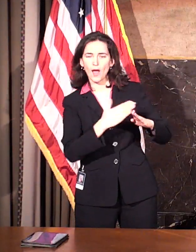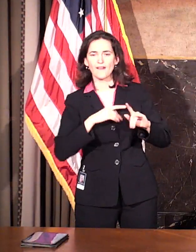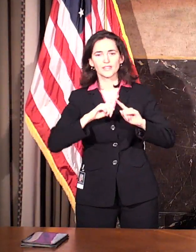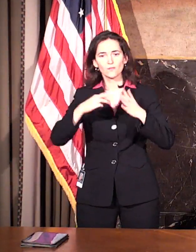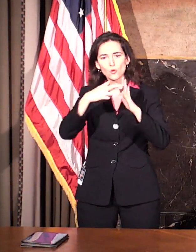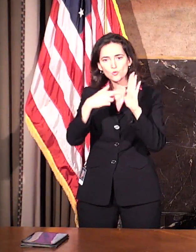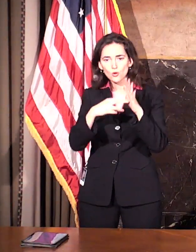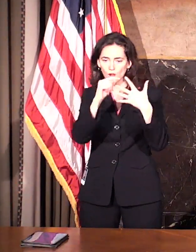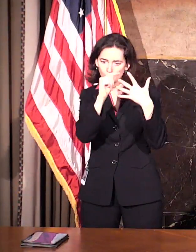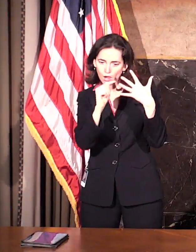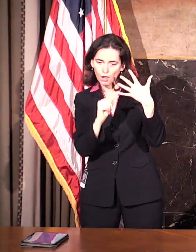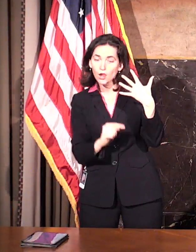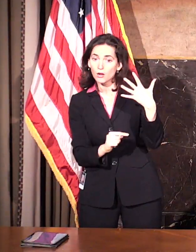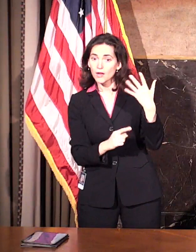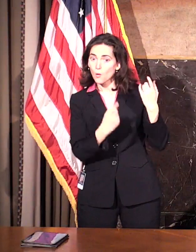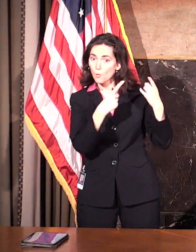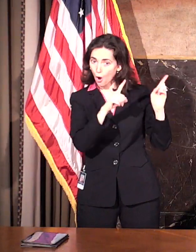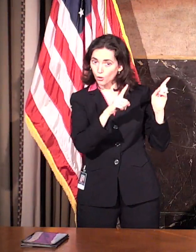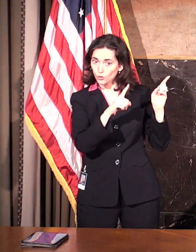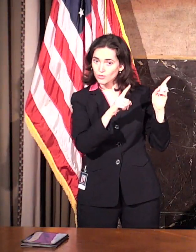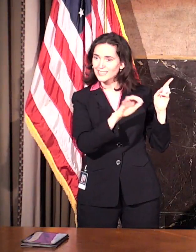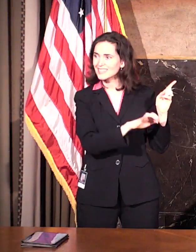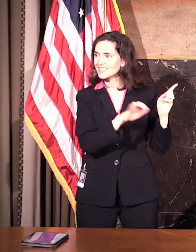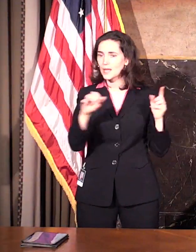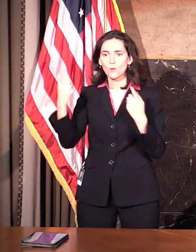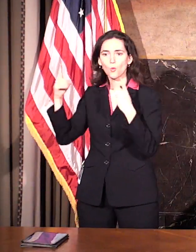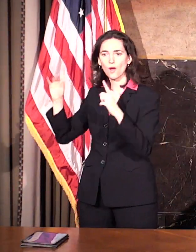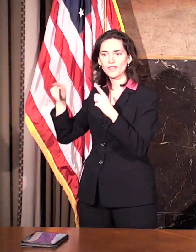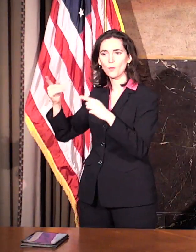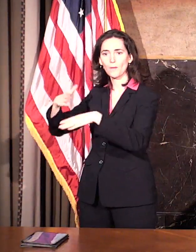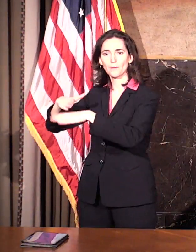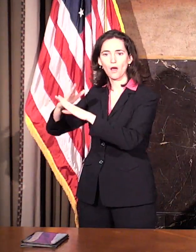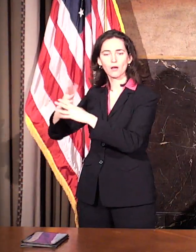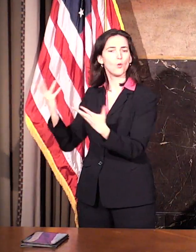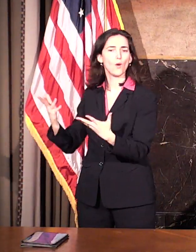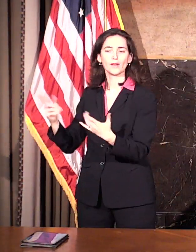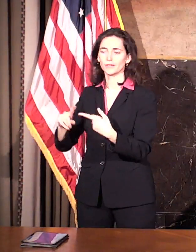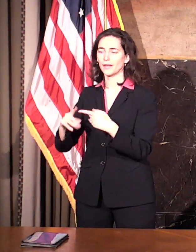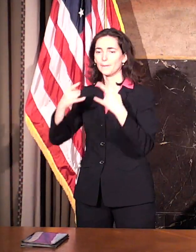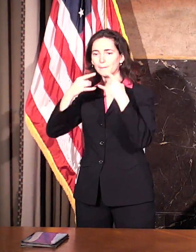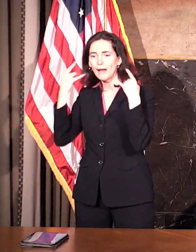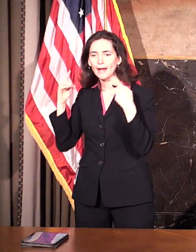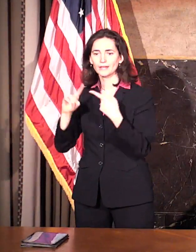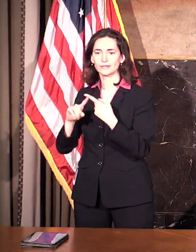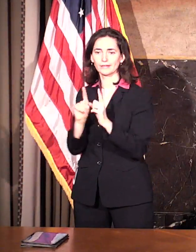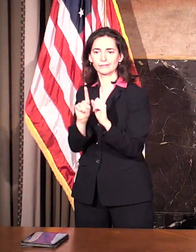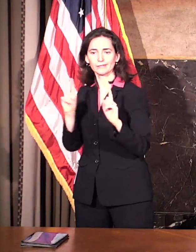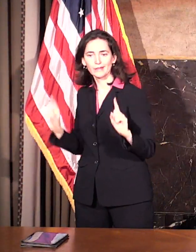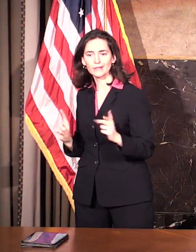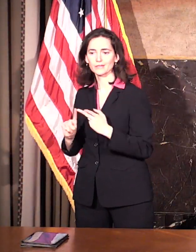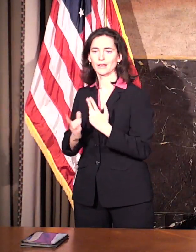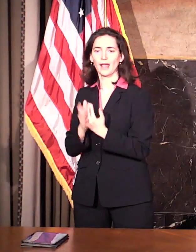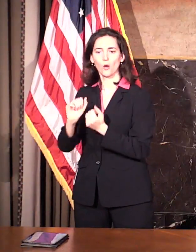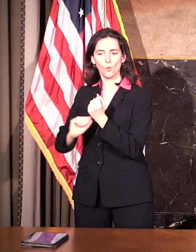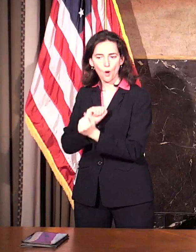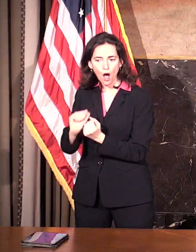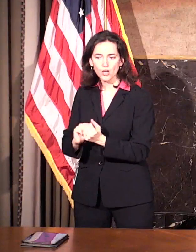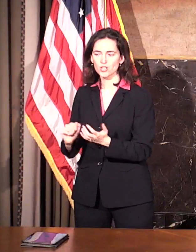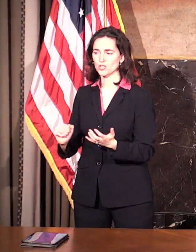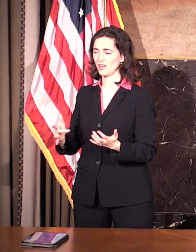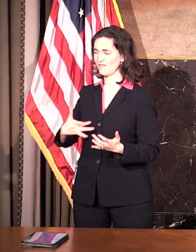against coronavirus are effective against this one as well. Masking and distancing and washing your hands, staying home when you're